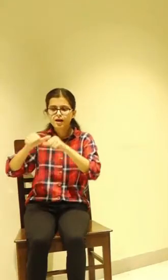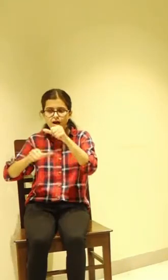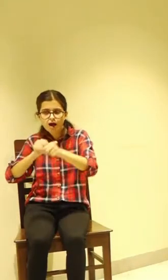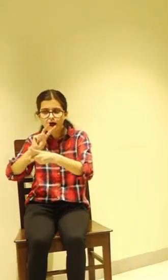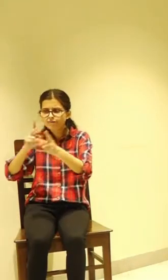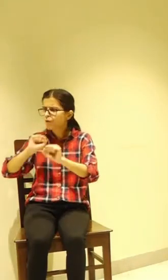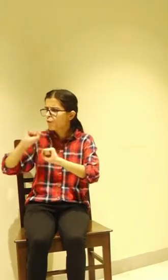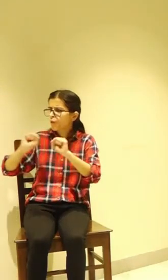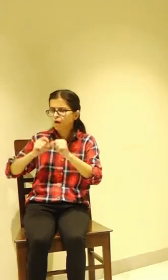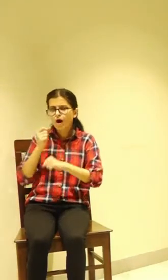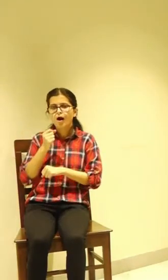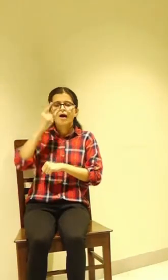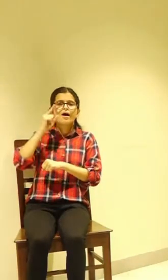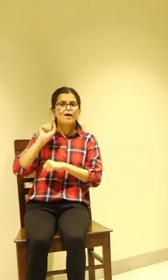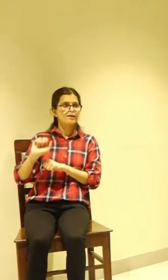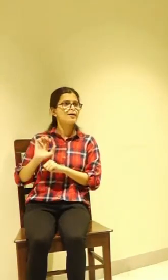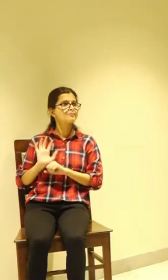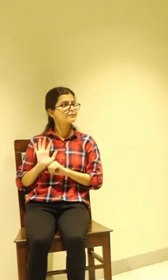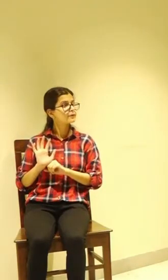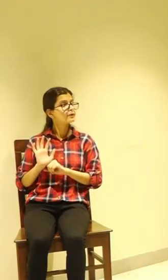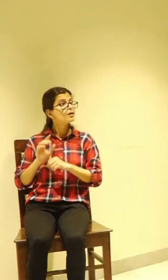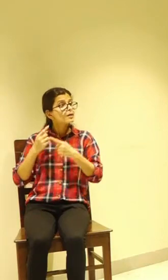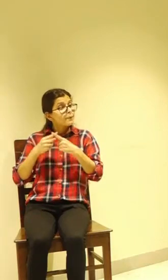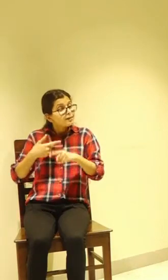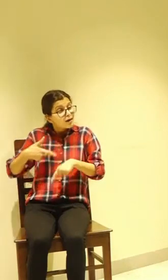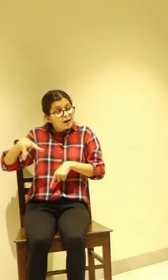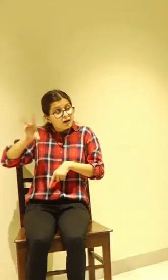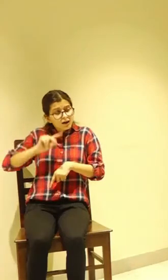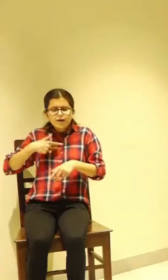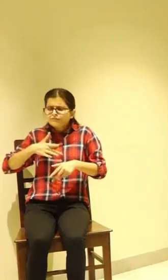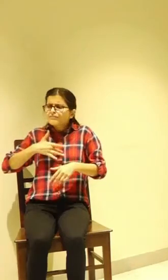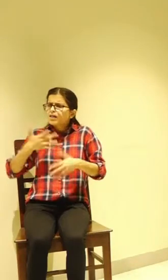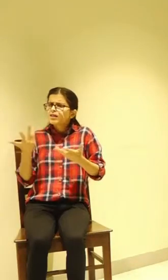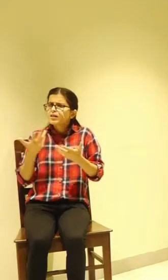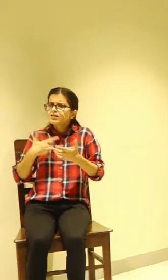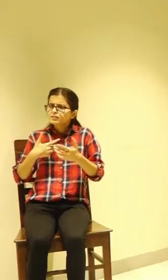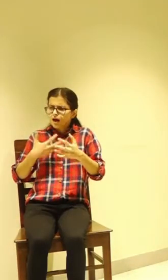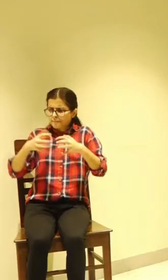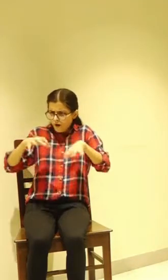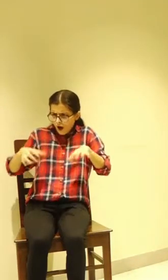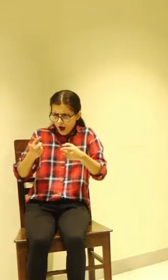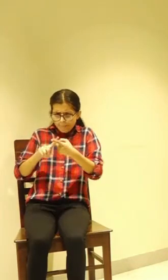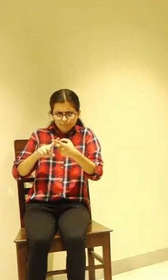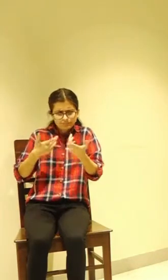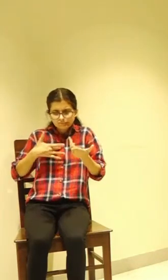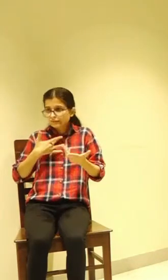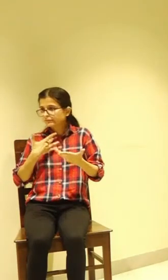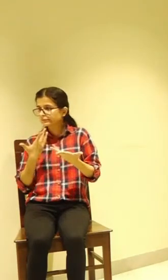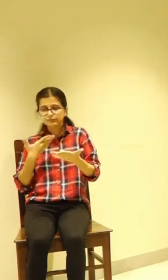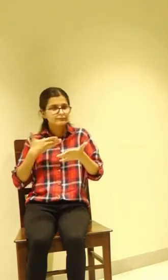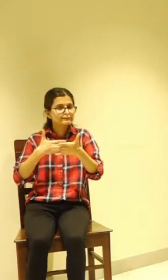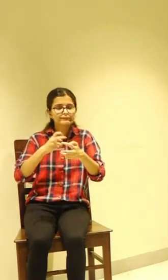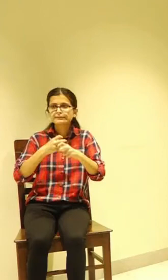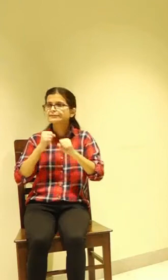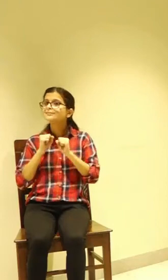us understanding, proportionality gives us a middle path. But again, I feel that proportionality sometimes can make it exceptionally difficult. I'll give you,